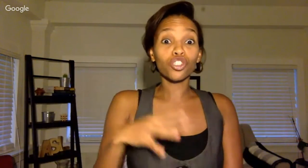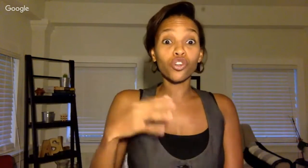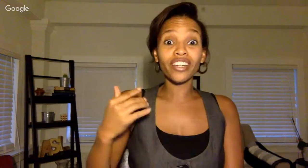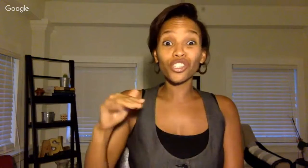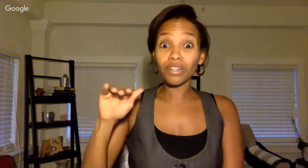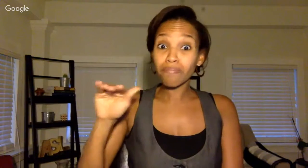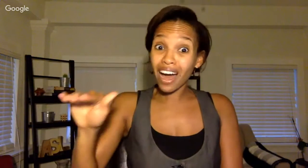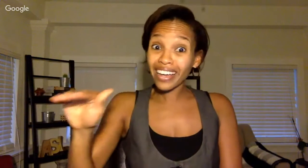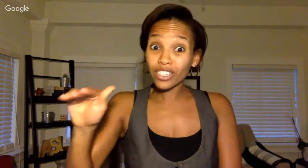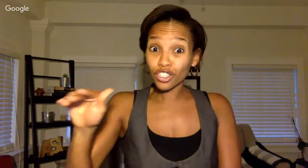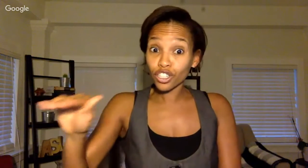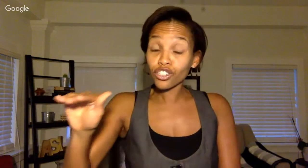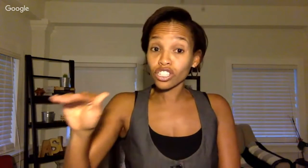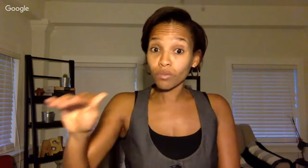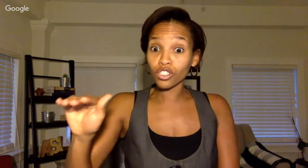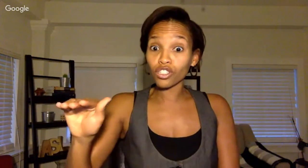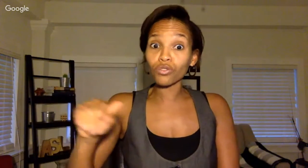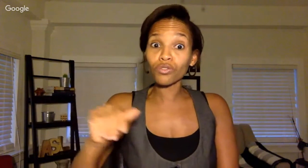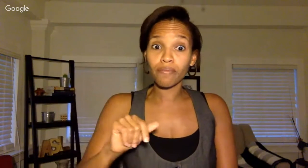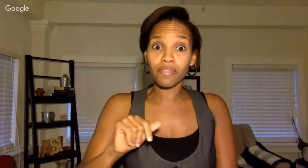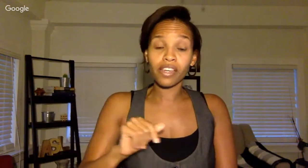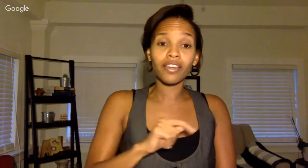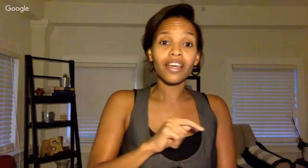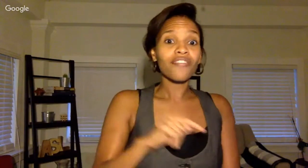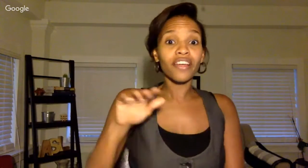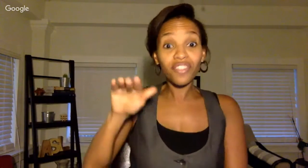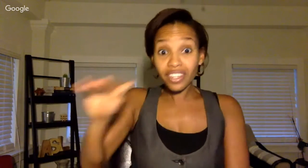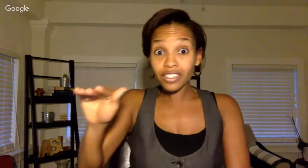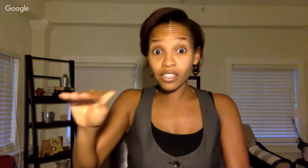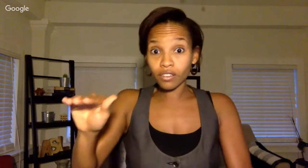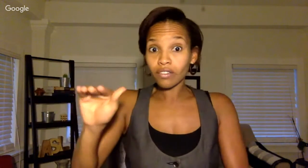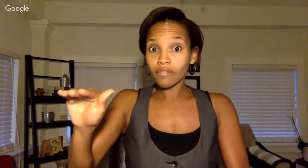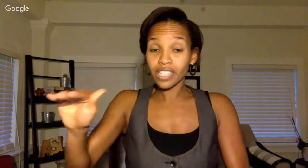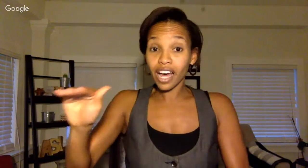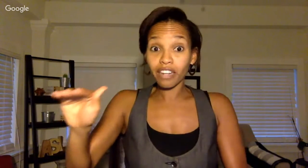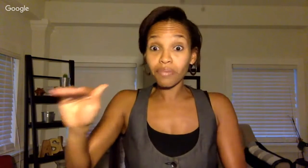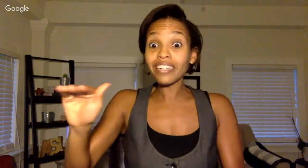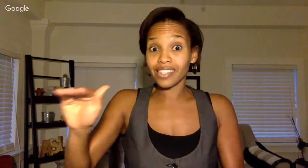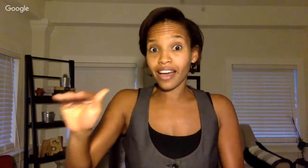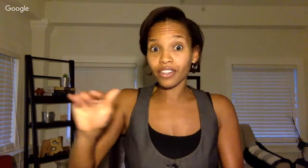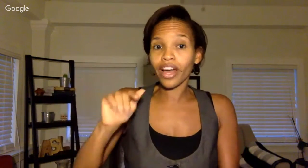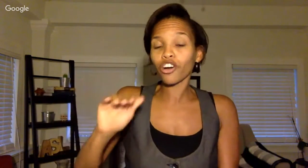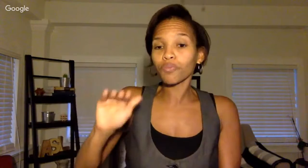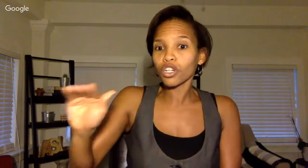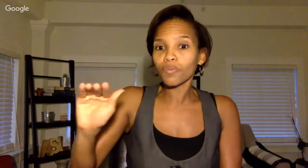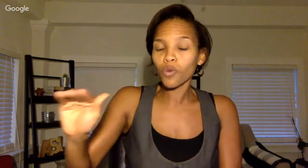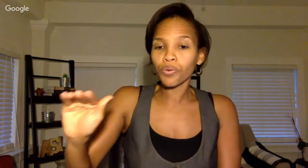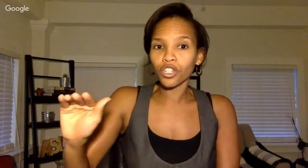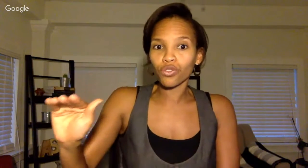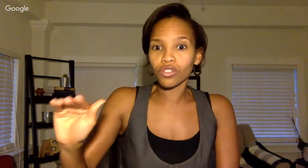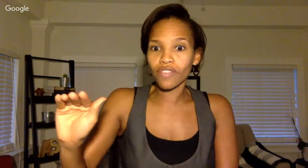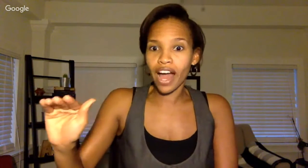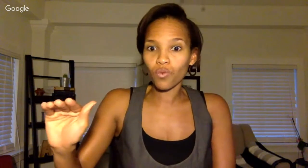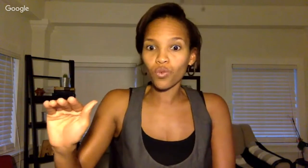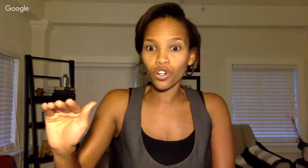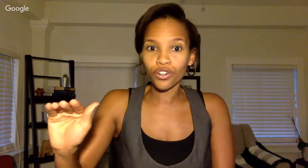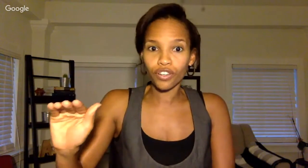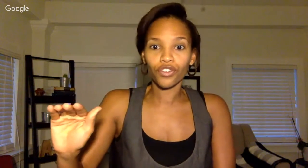trying to remind or urge someone to do something, then this sign means that. So that would be an appropriate use of that word